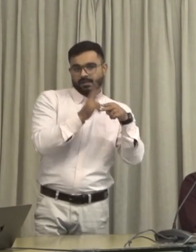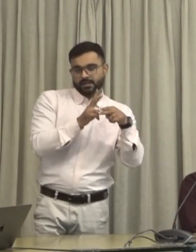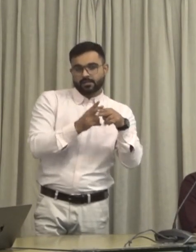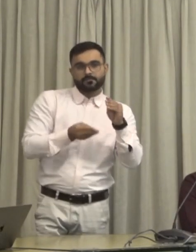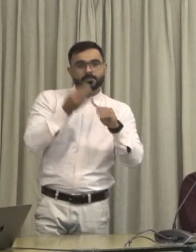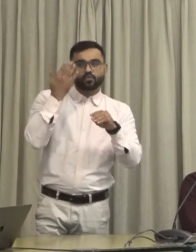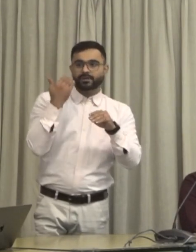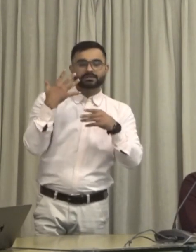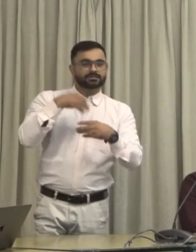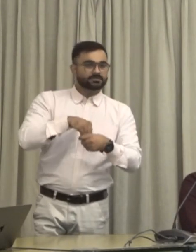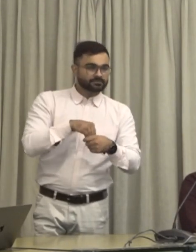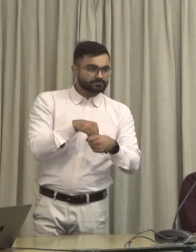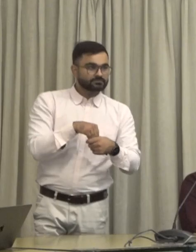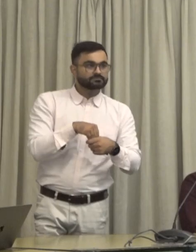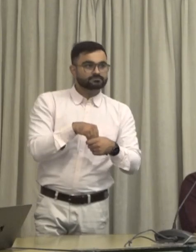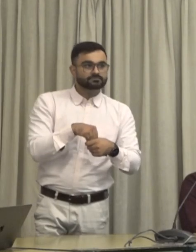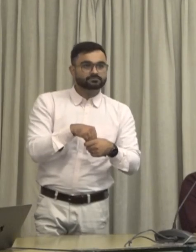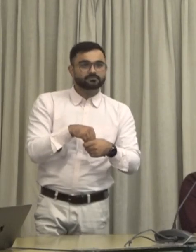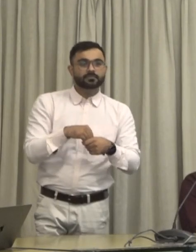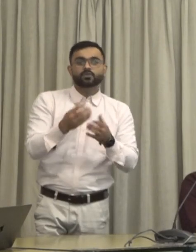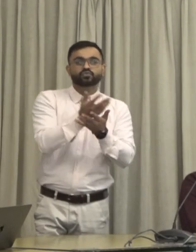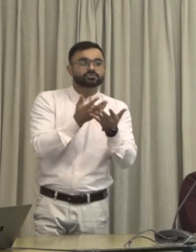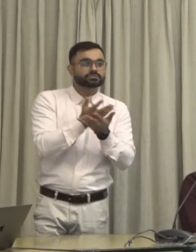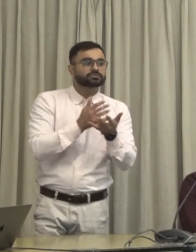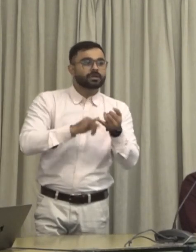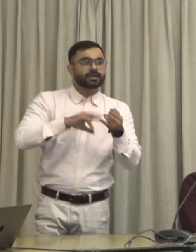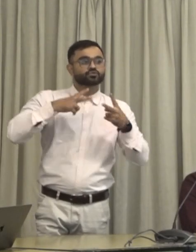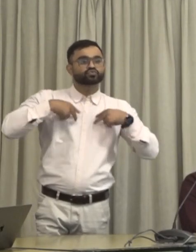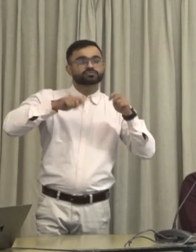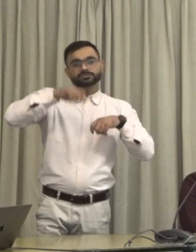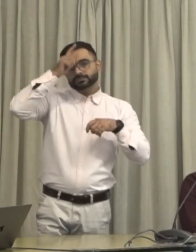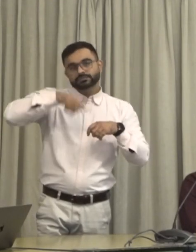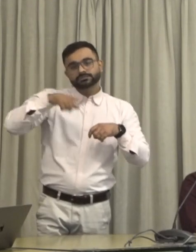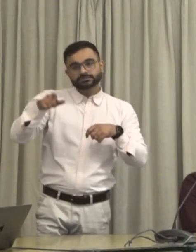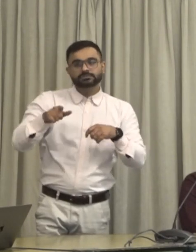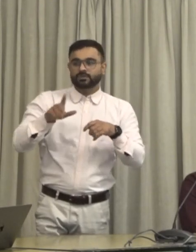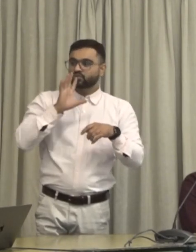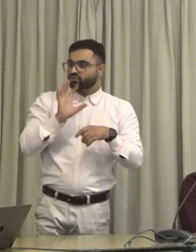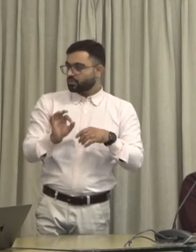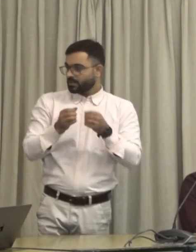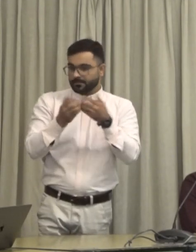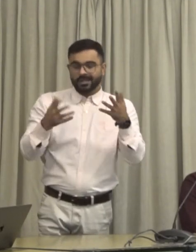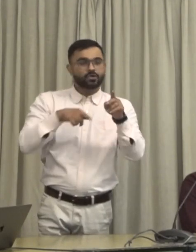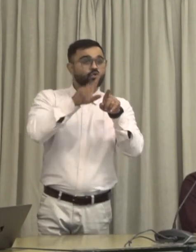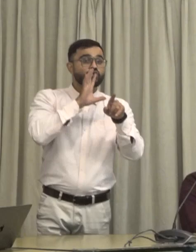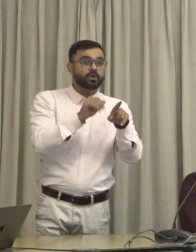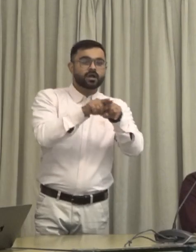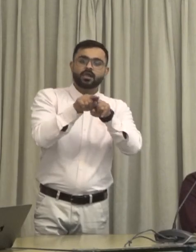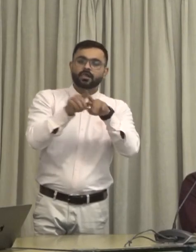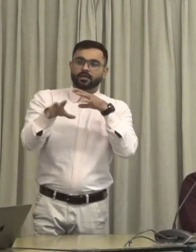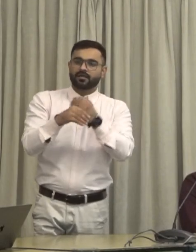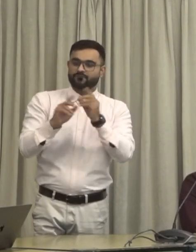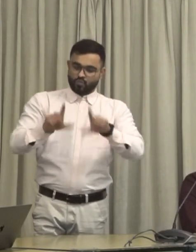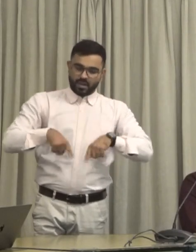more recently that was up for discussion in the Supreme Court, which has brought an actual example